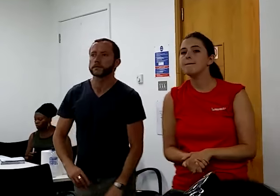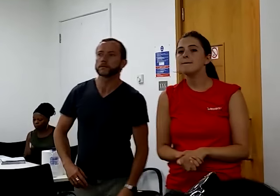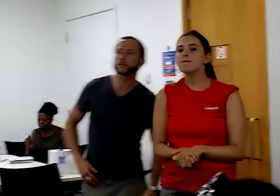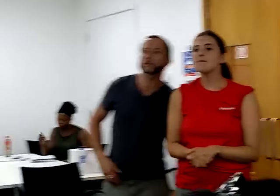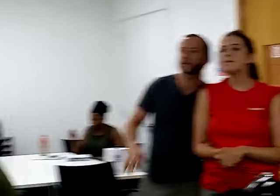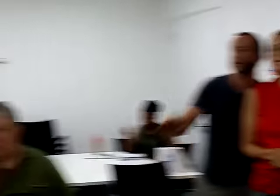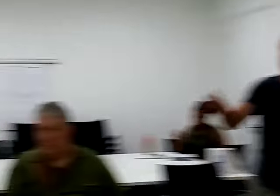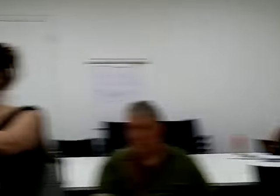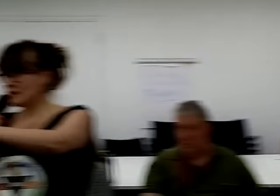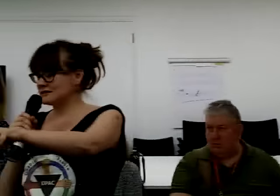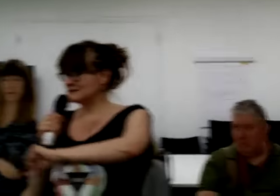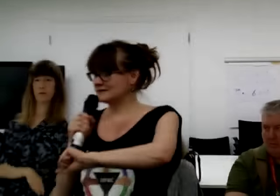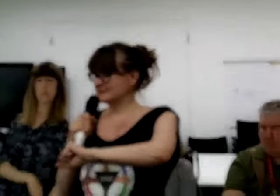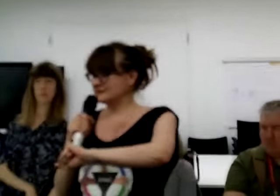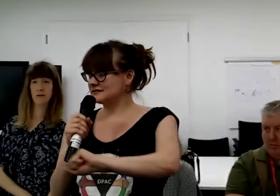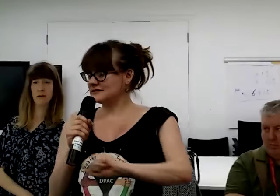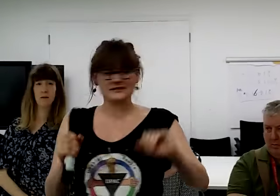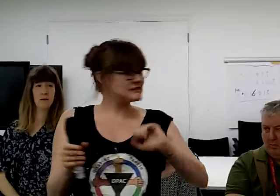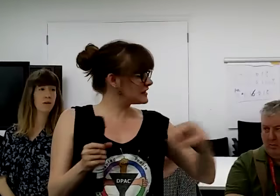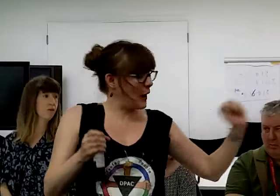I think we've got...